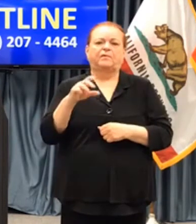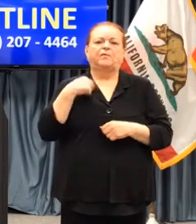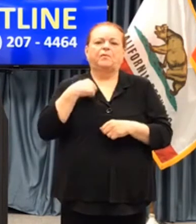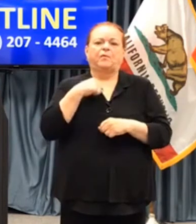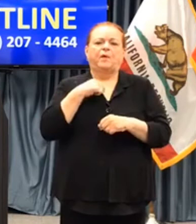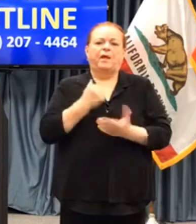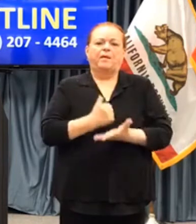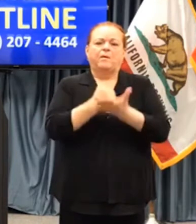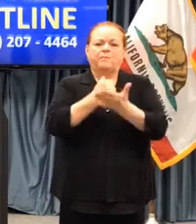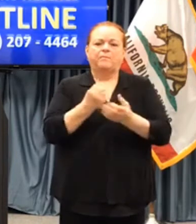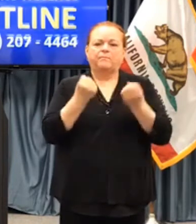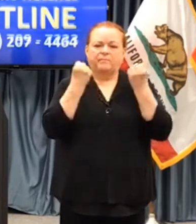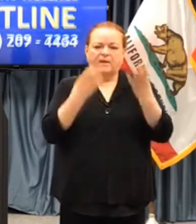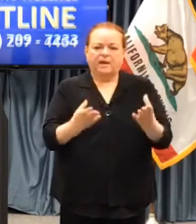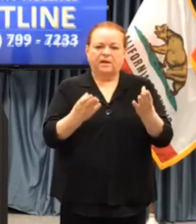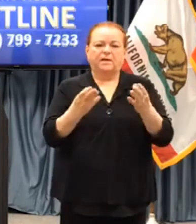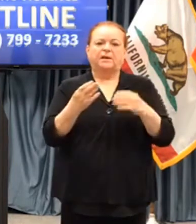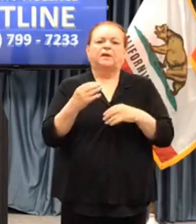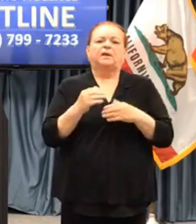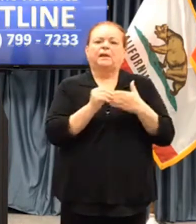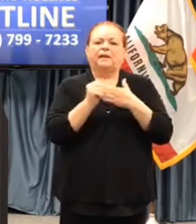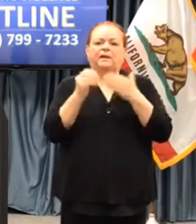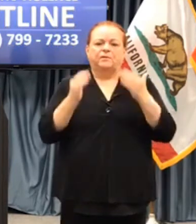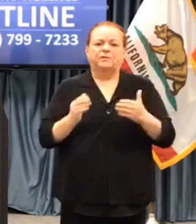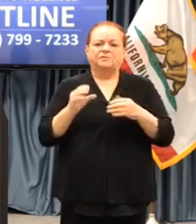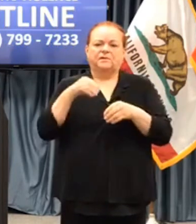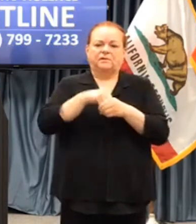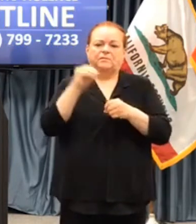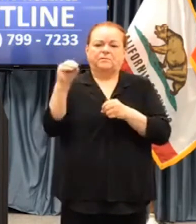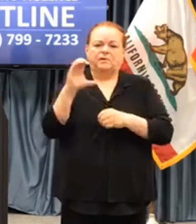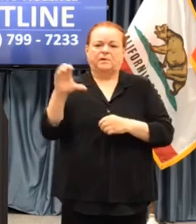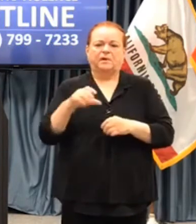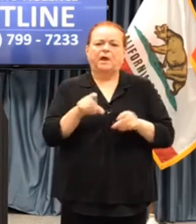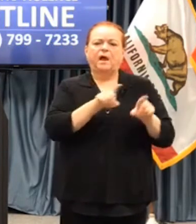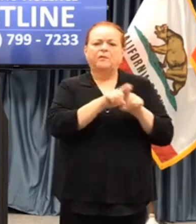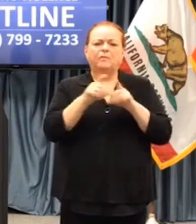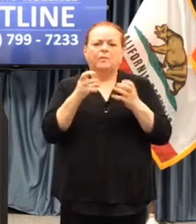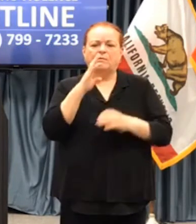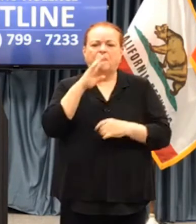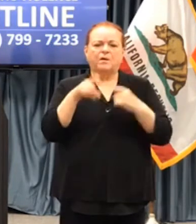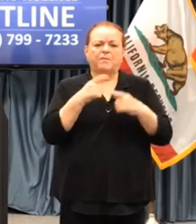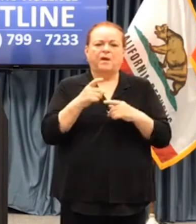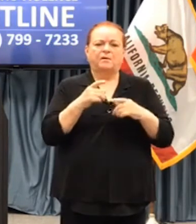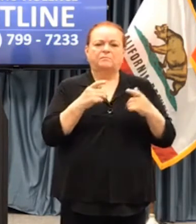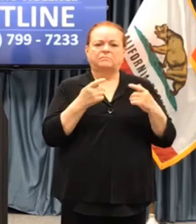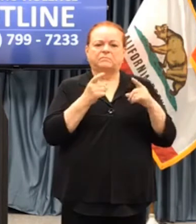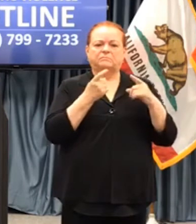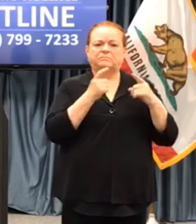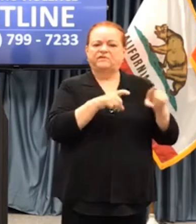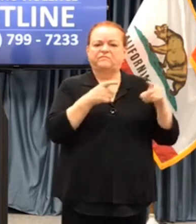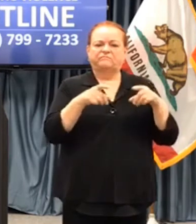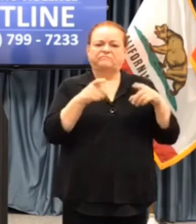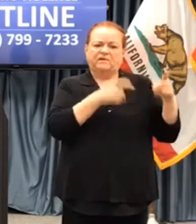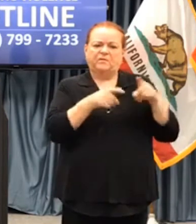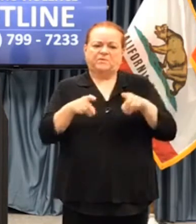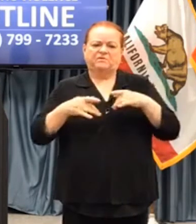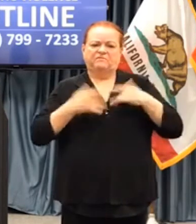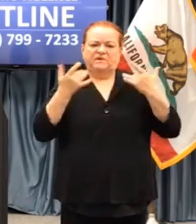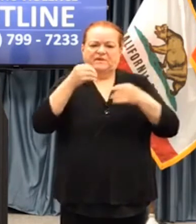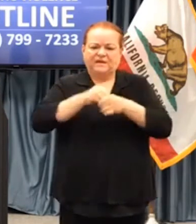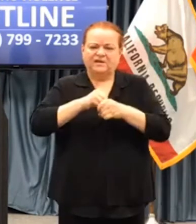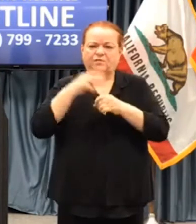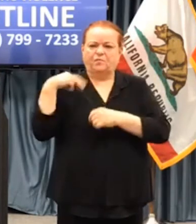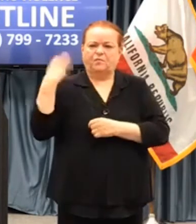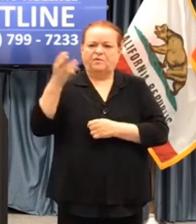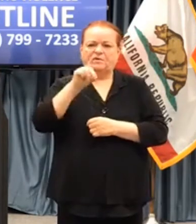from across Orange County. I also wanted to touch on events happening in Washington, D.C. We saw today